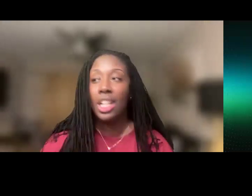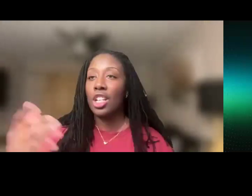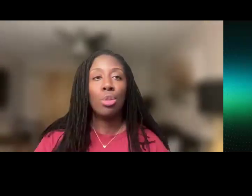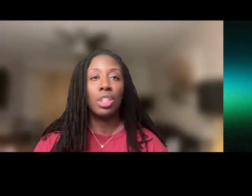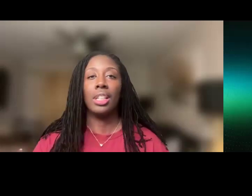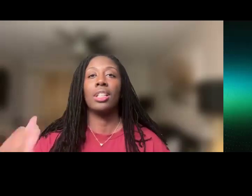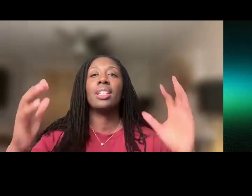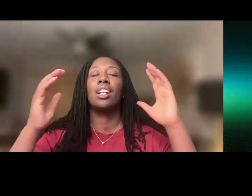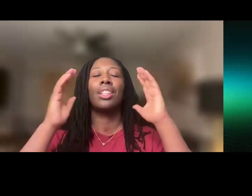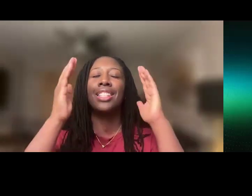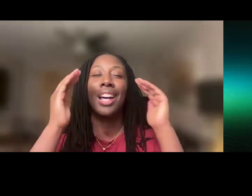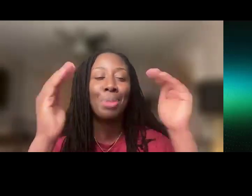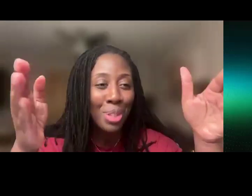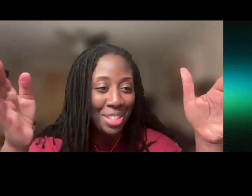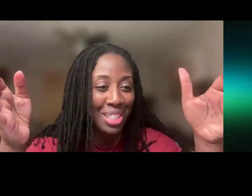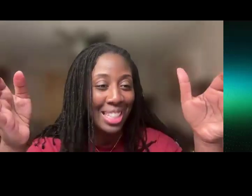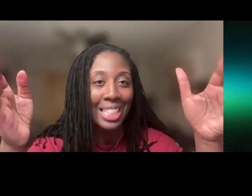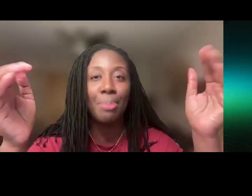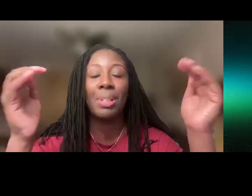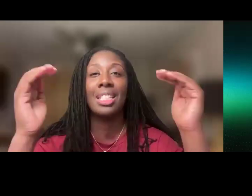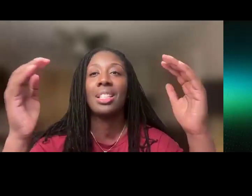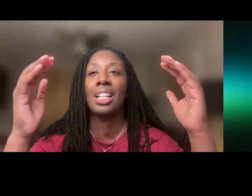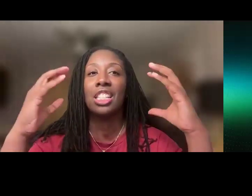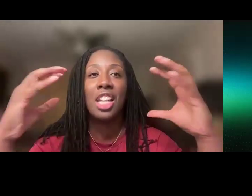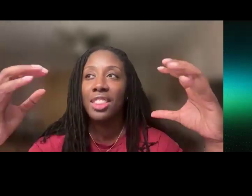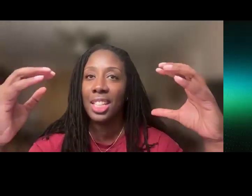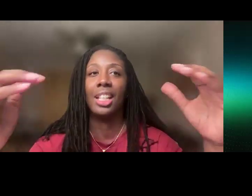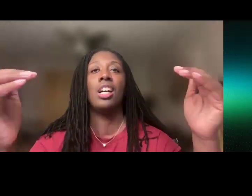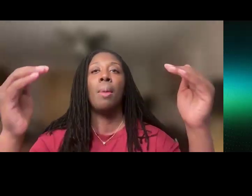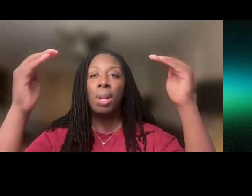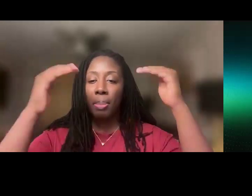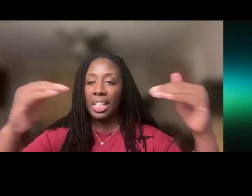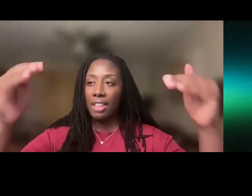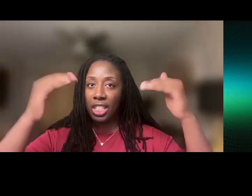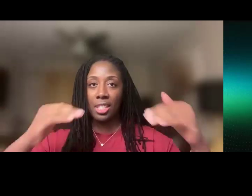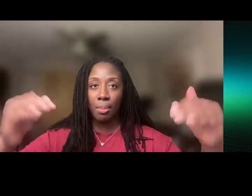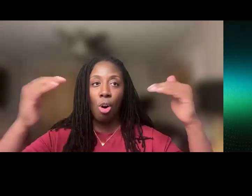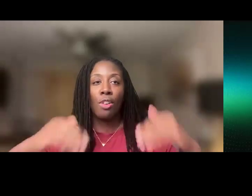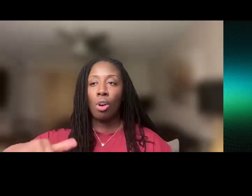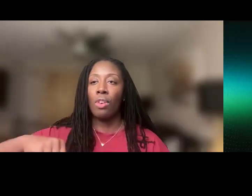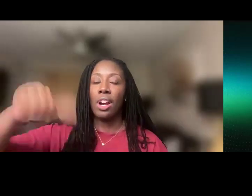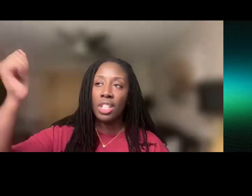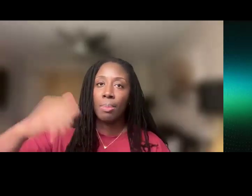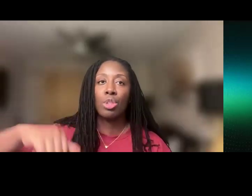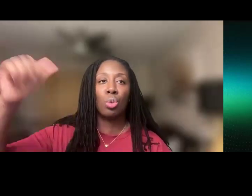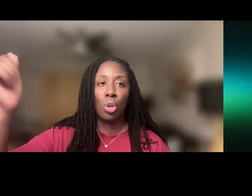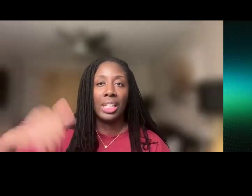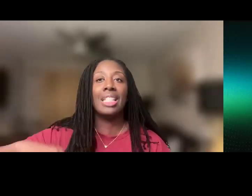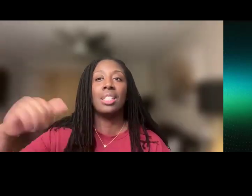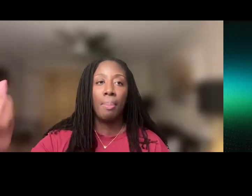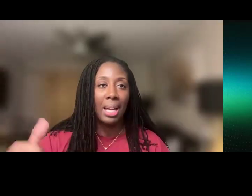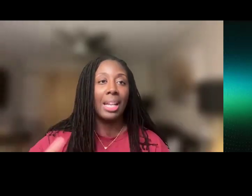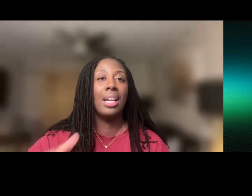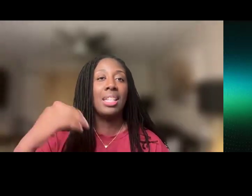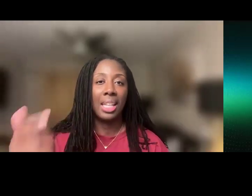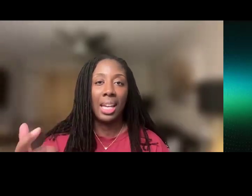what happened. Yes. You should. I'm so glad you said that, Nikki, because TikTok is nothing but a belief system over and over. Every time you're scrolling,